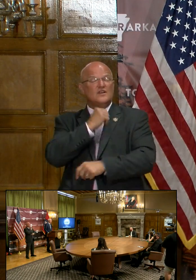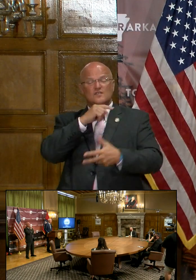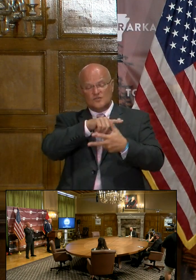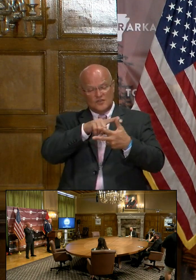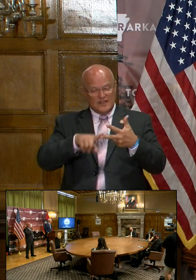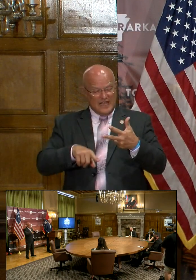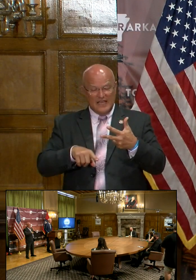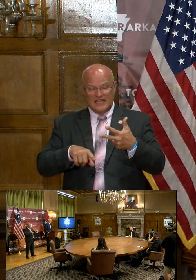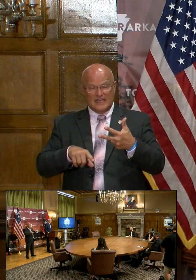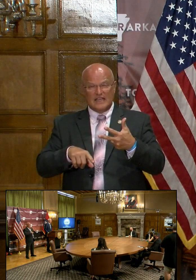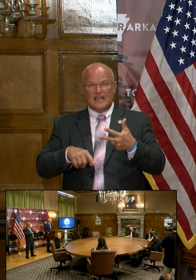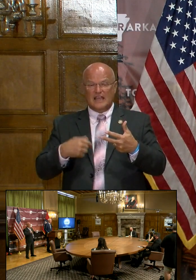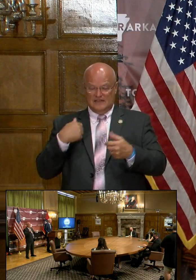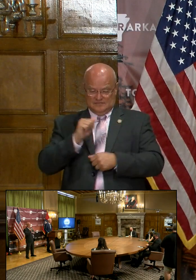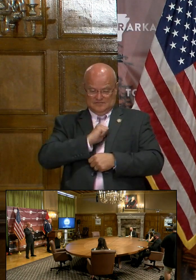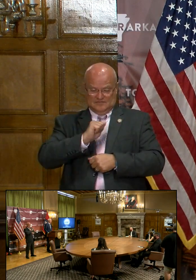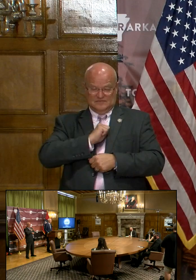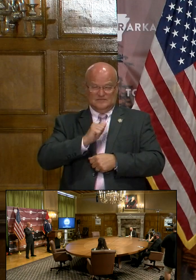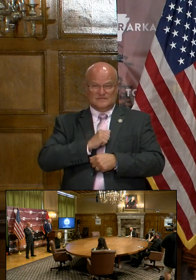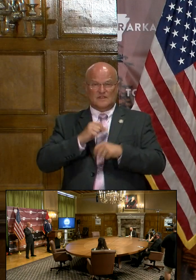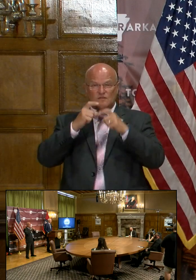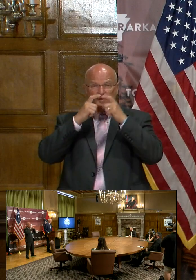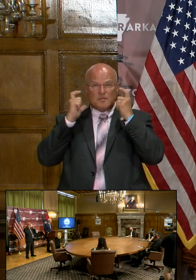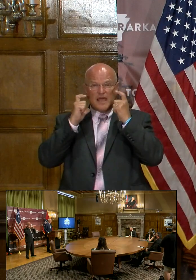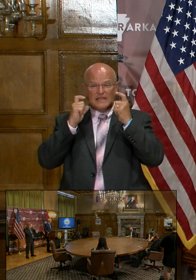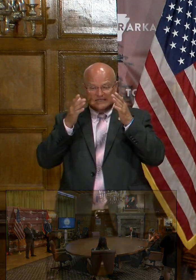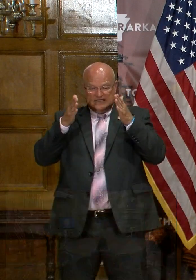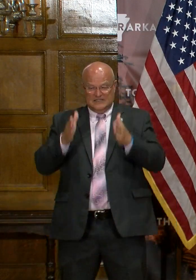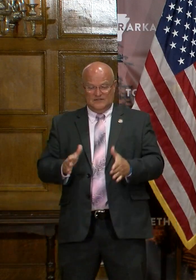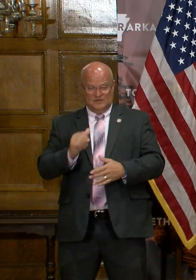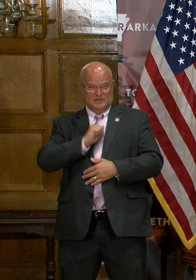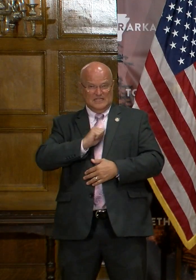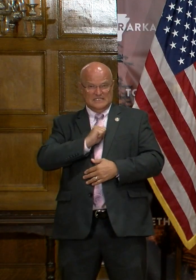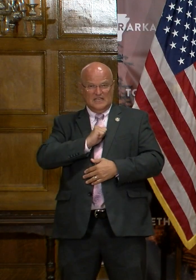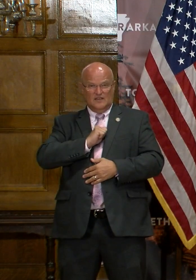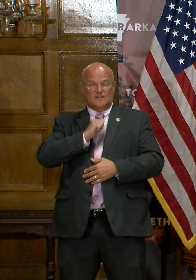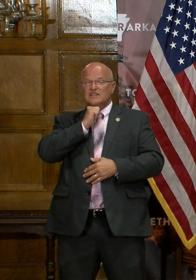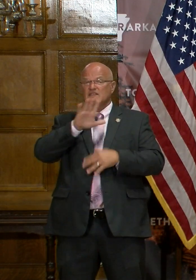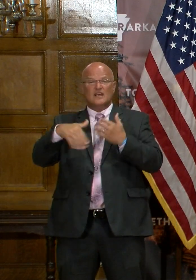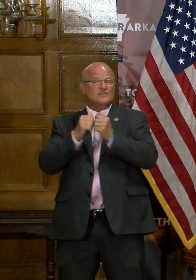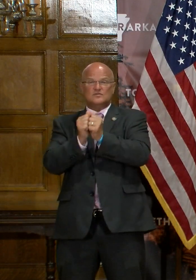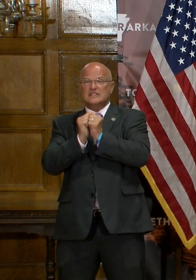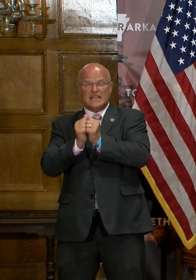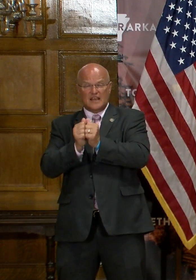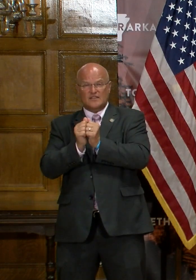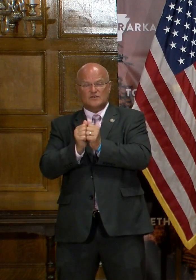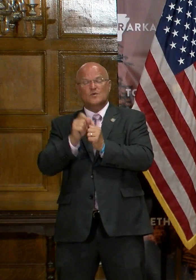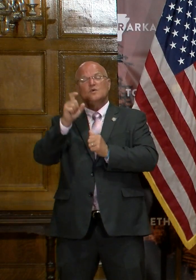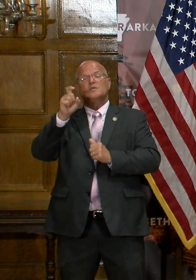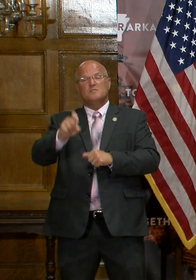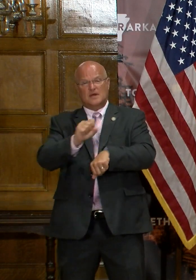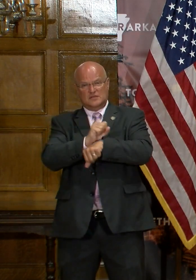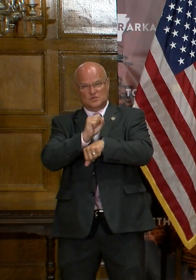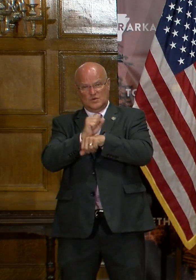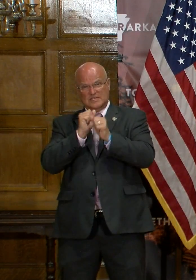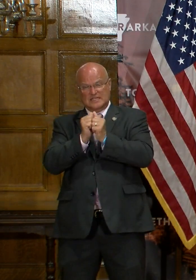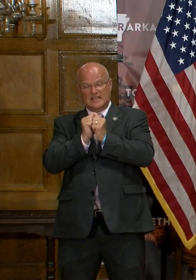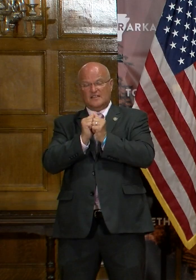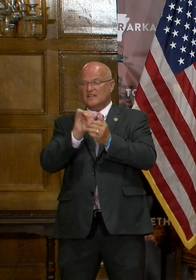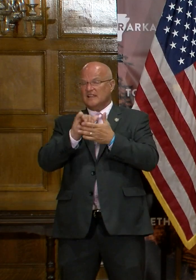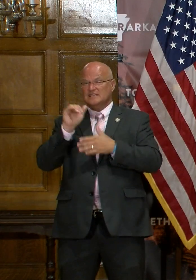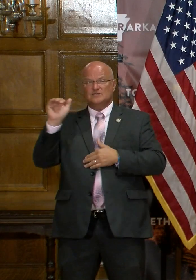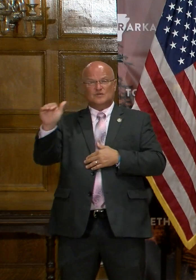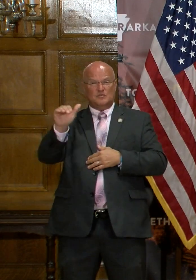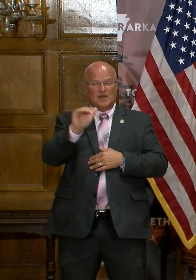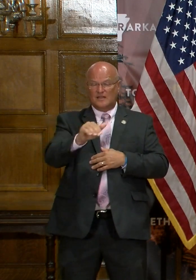that individually, then we're not going to be doing it together. So that's just a